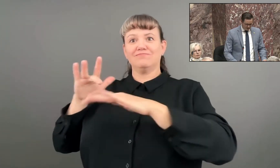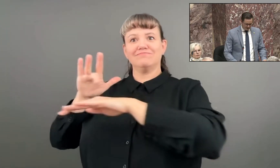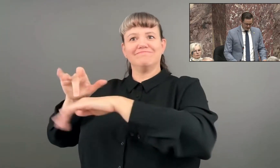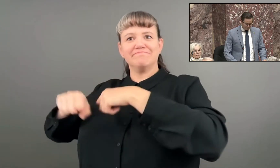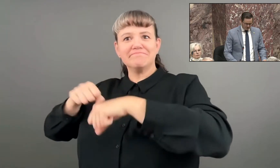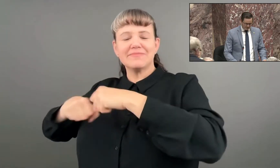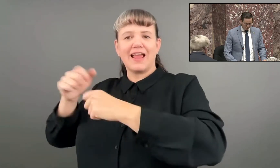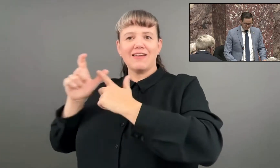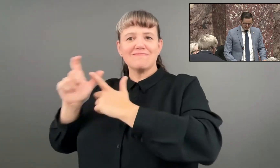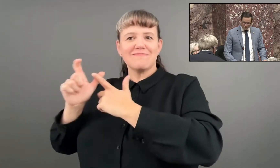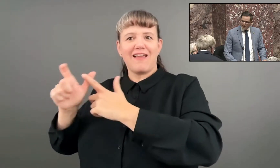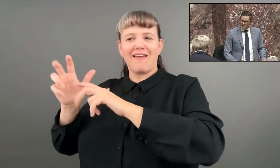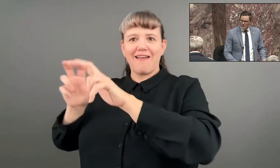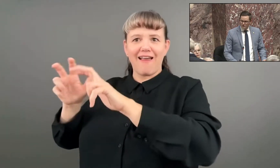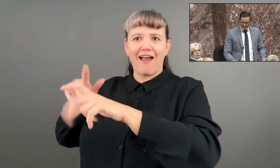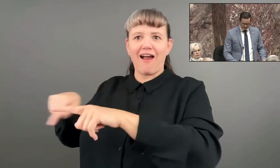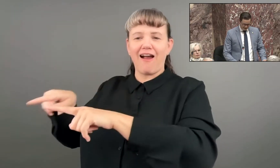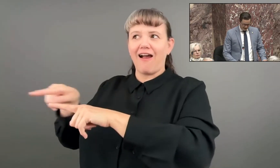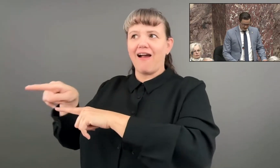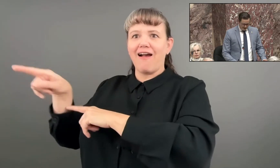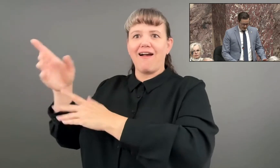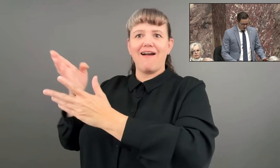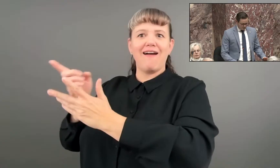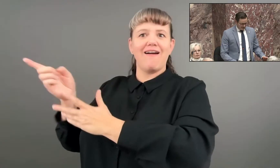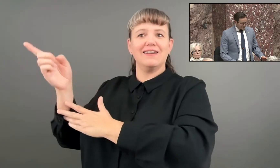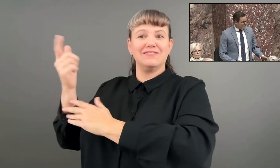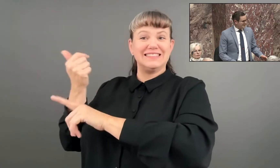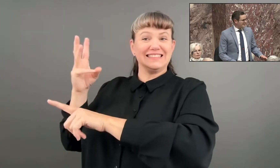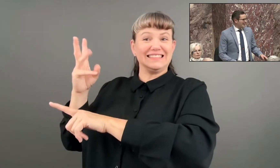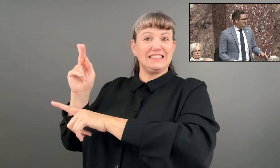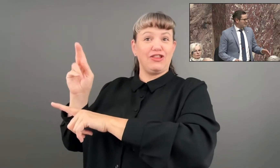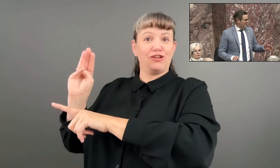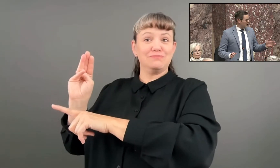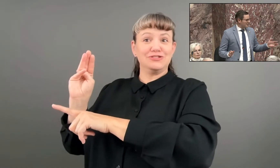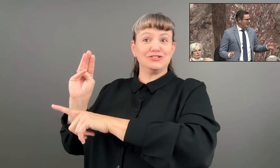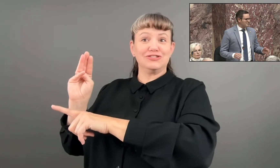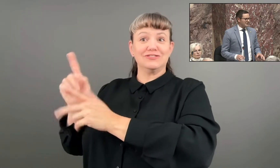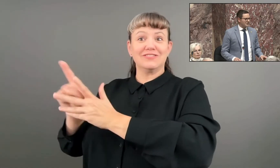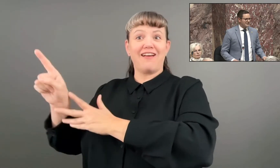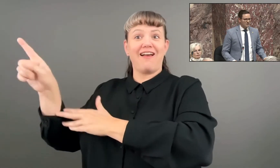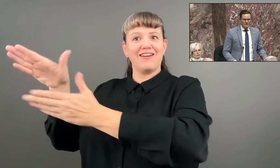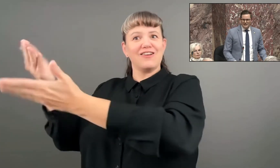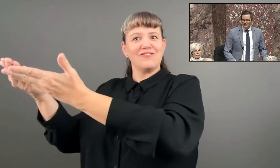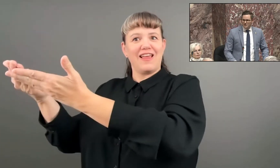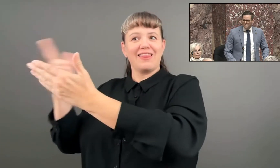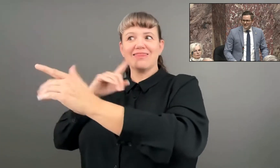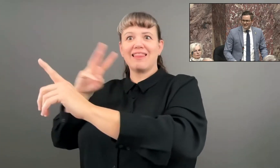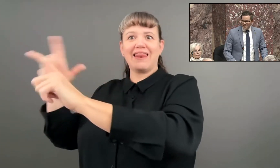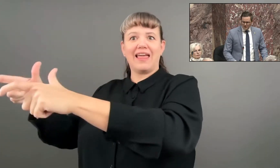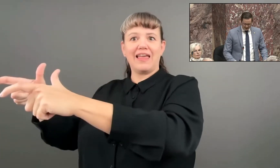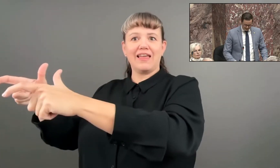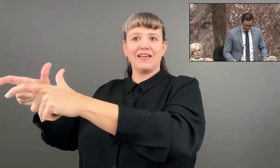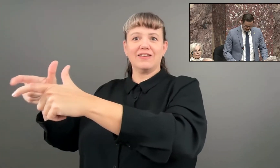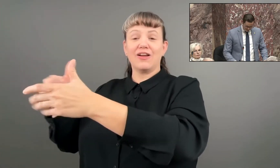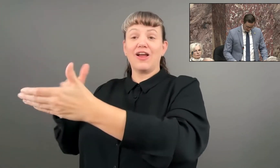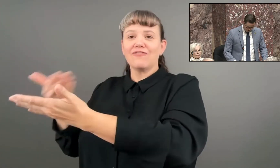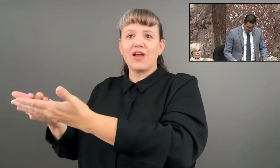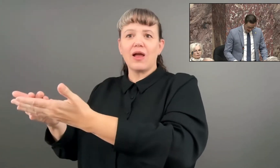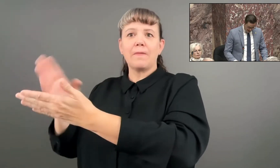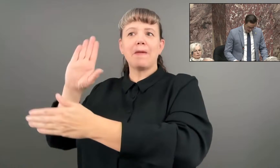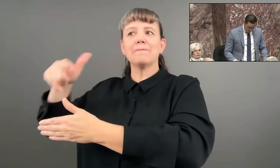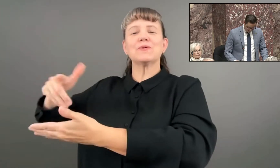off with a great barbecue and live music. I'll admit it was a little bit ambitious on a year of the MLA